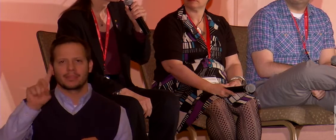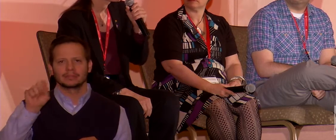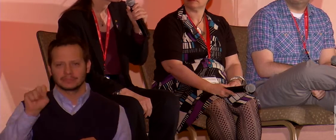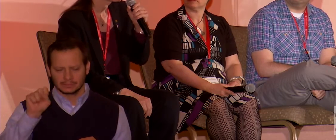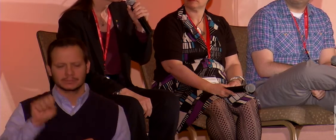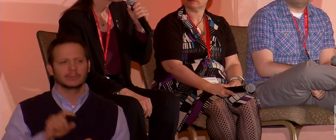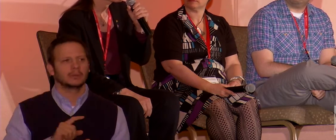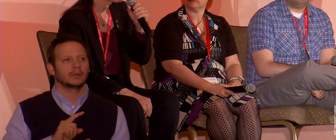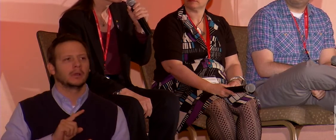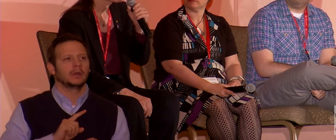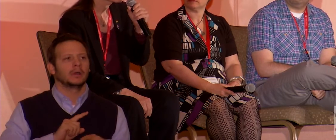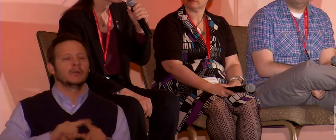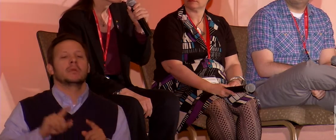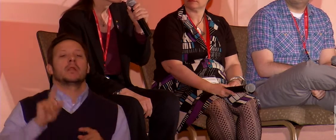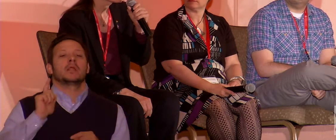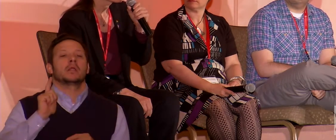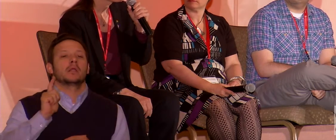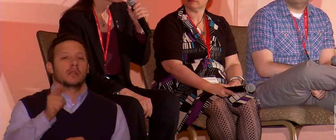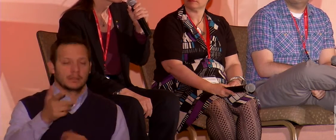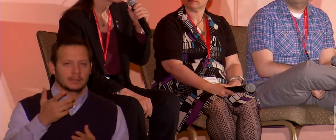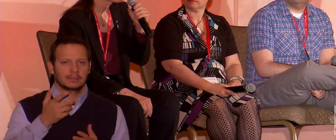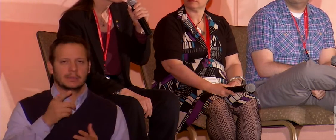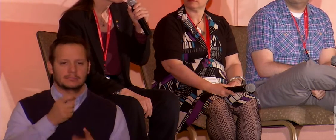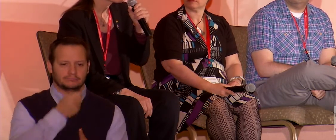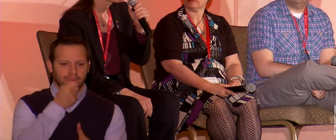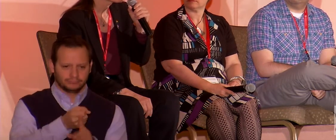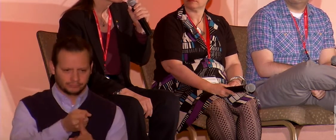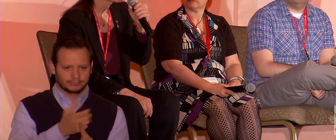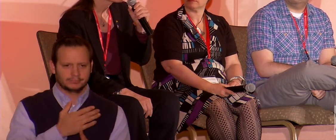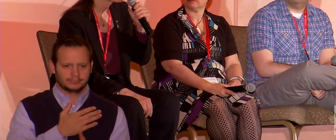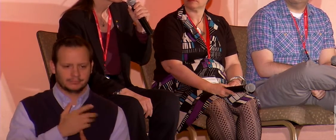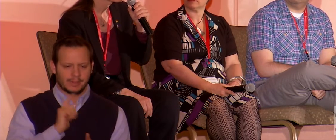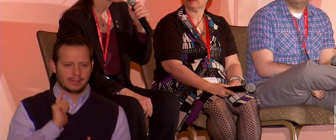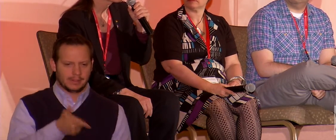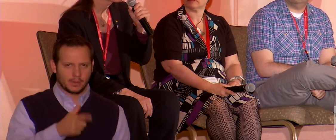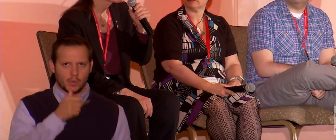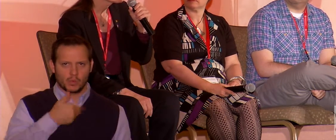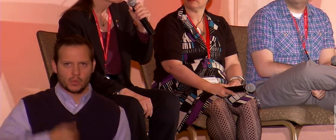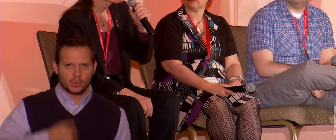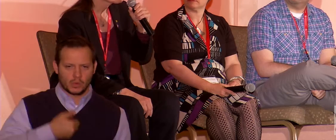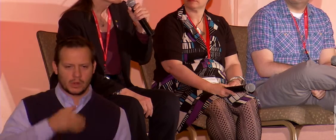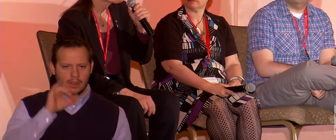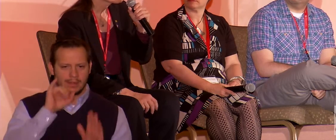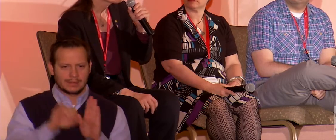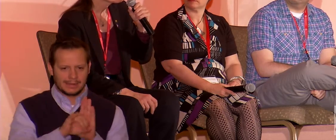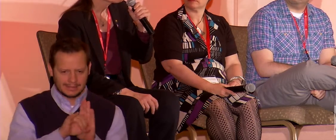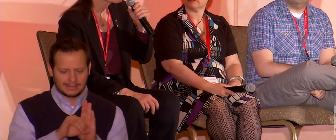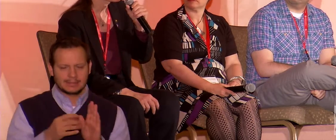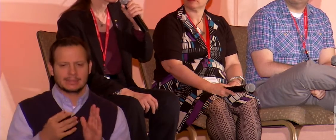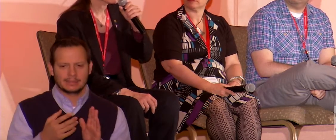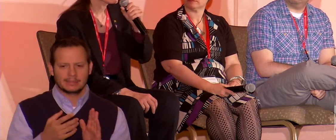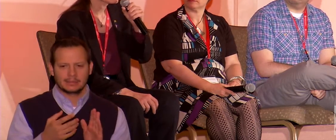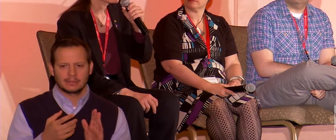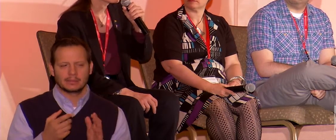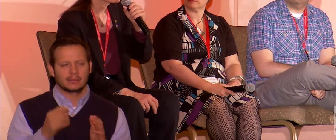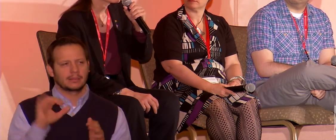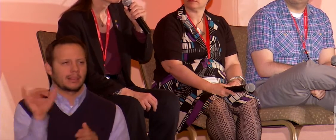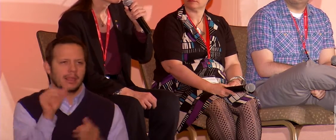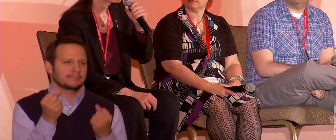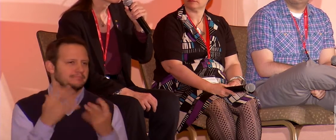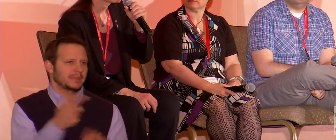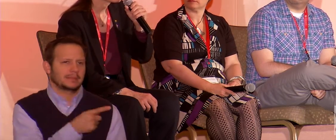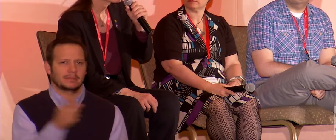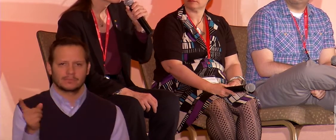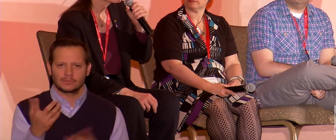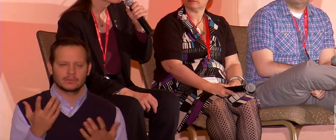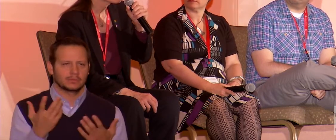until a bit of a crisis around my identity later on in the 20s that, like so many of us, you